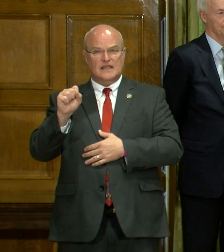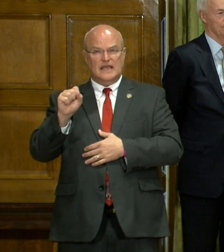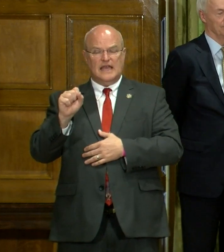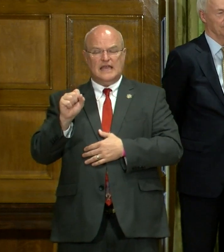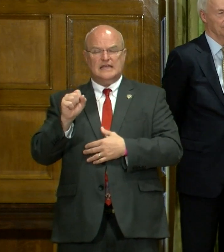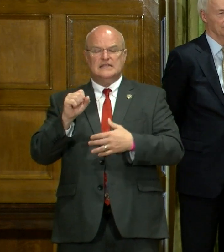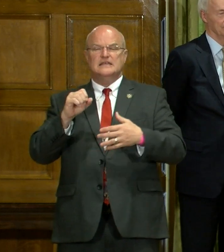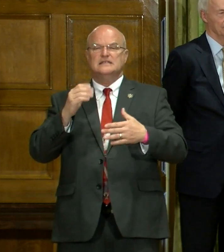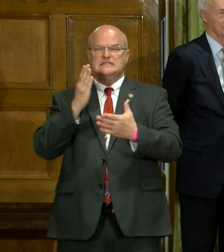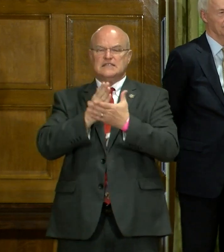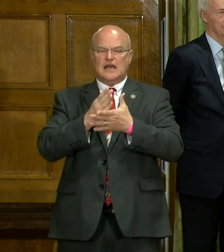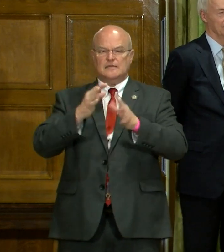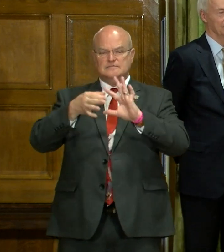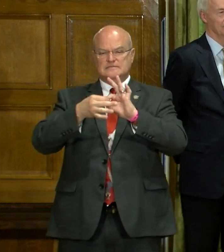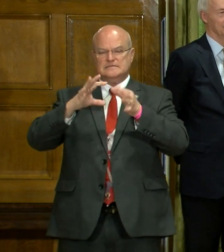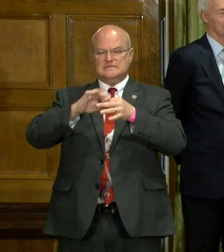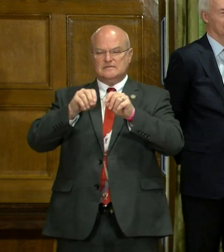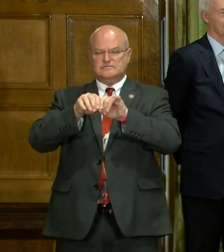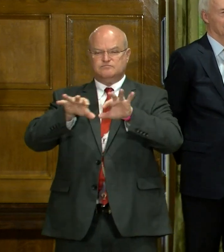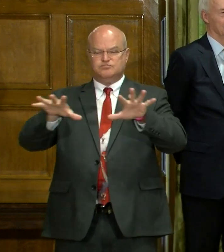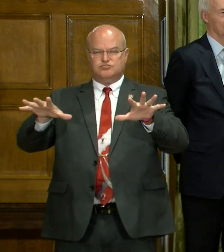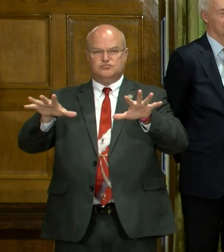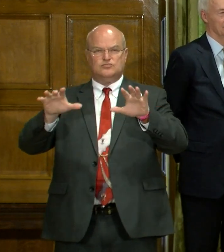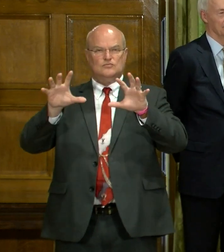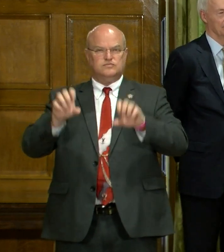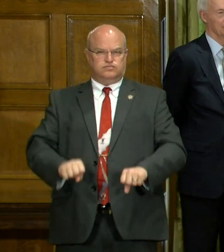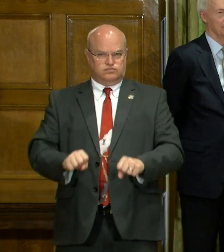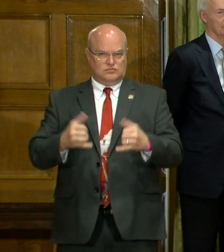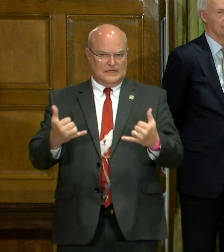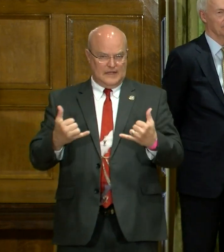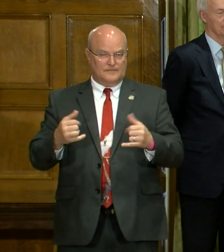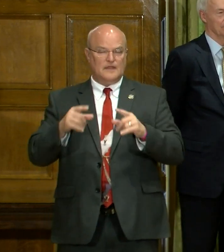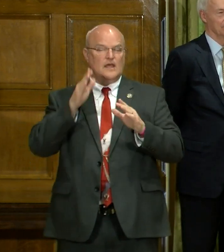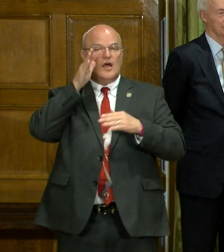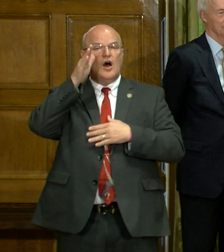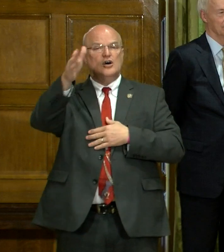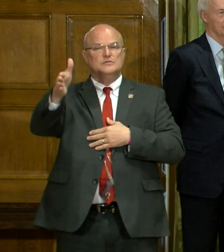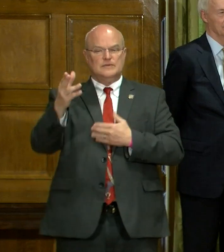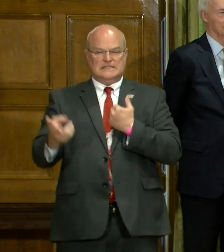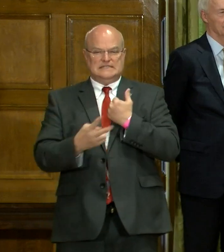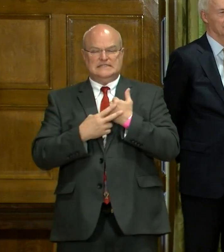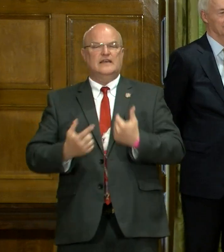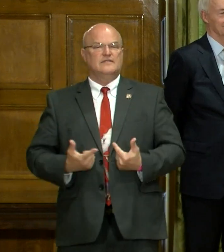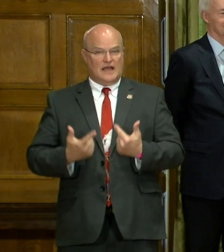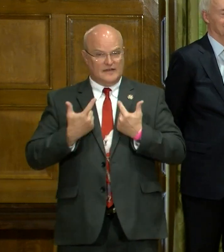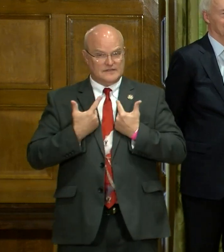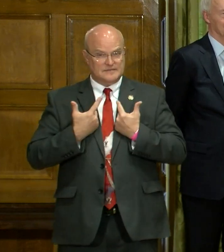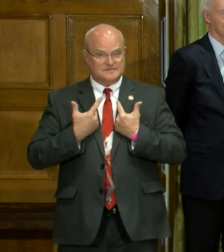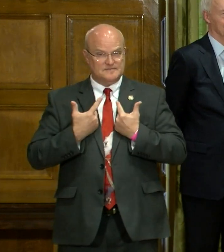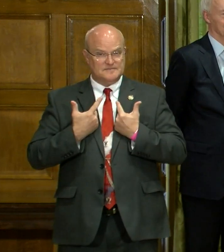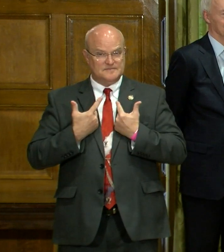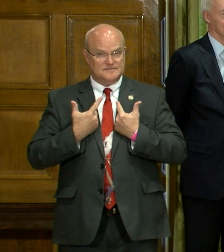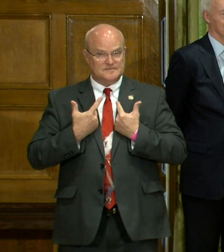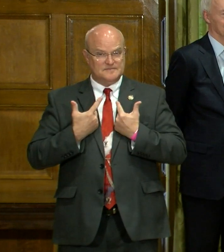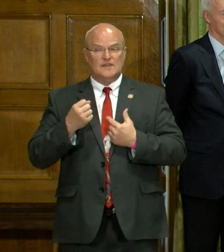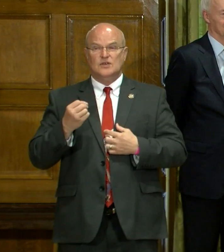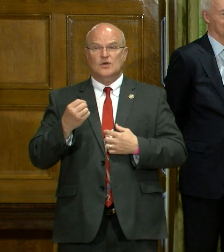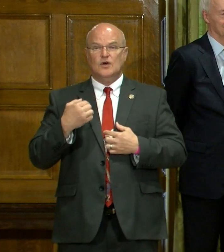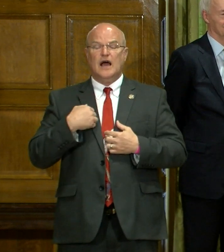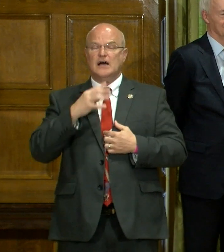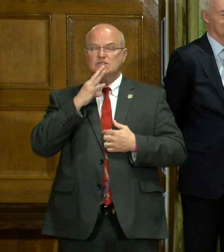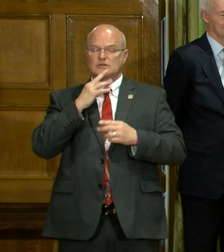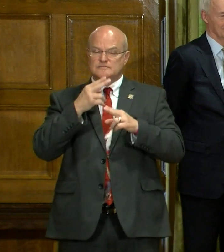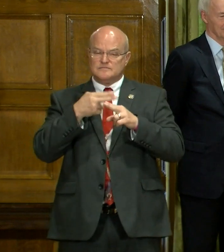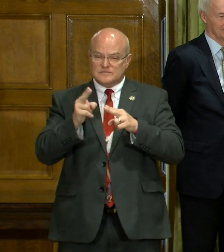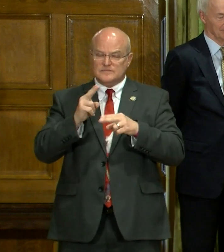the chains of transmission, to reduce the spread of COVID-19, and then ultimately to save lives. And I'm going to